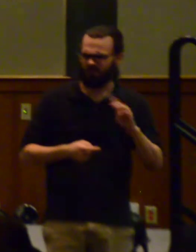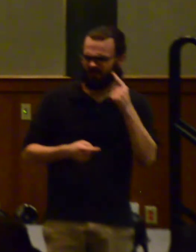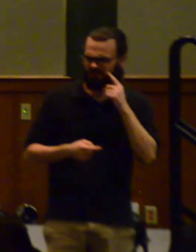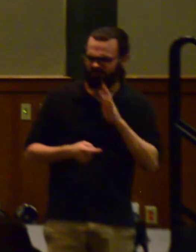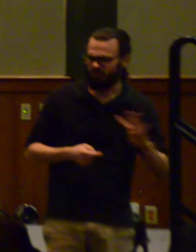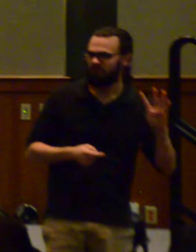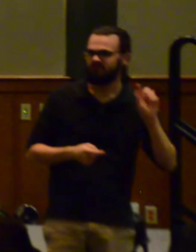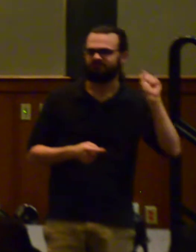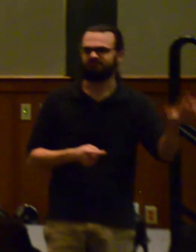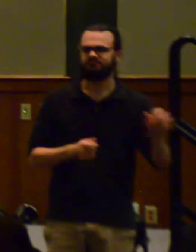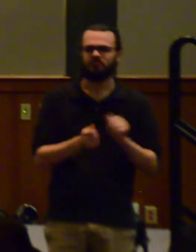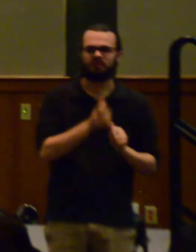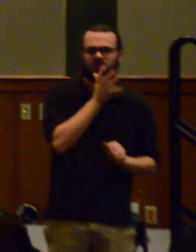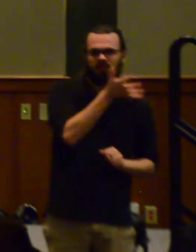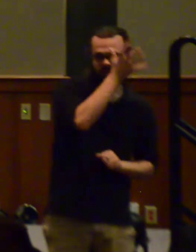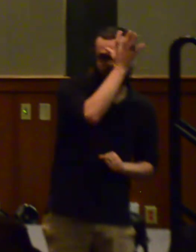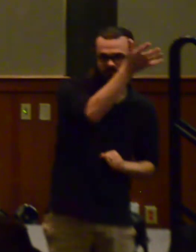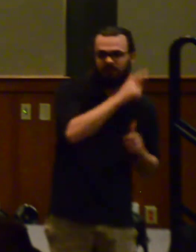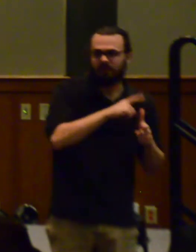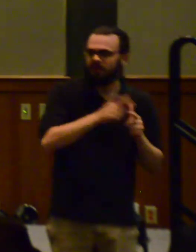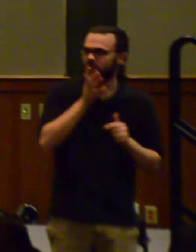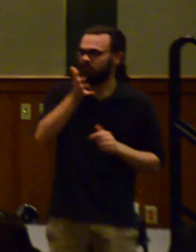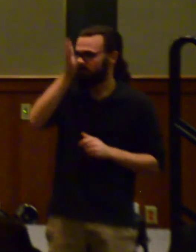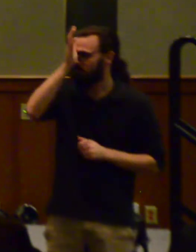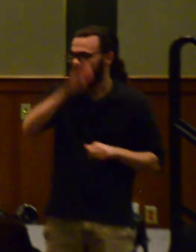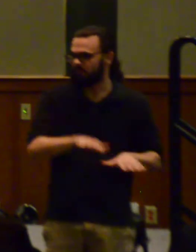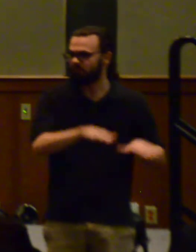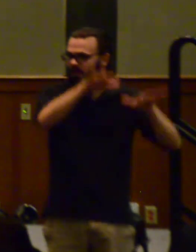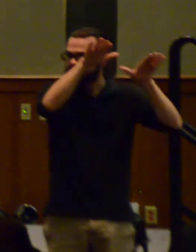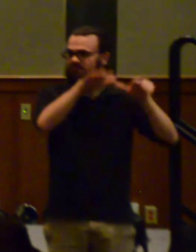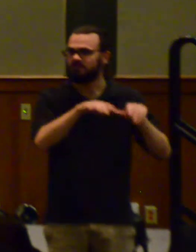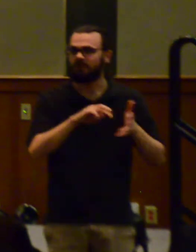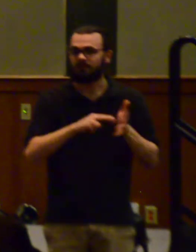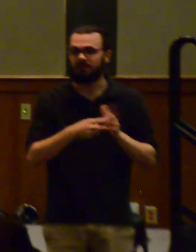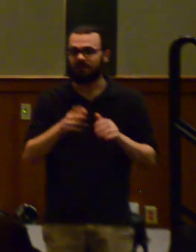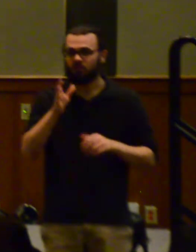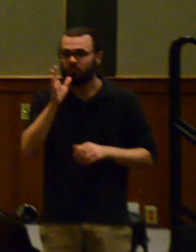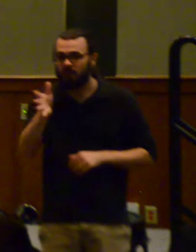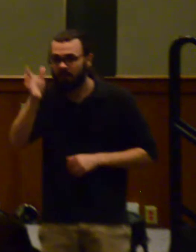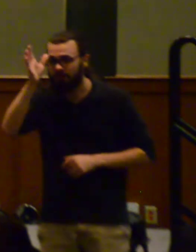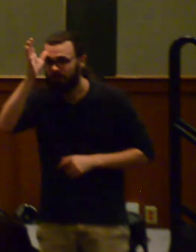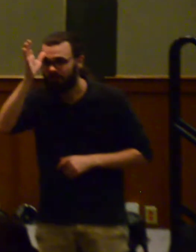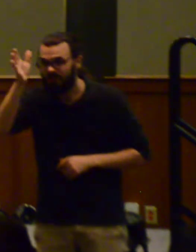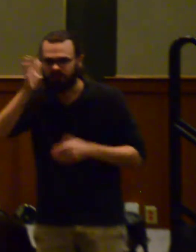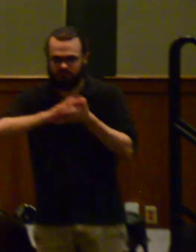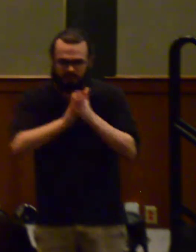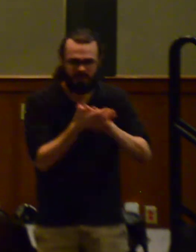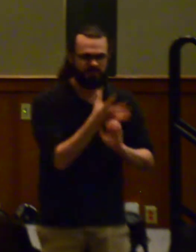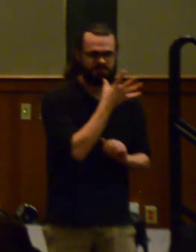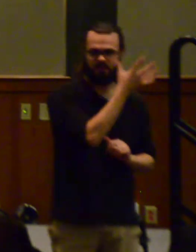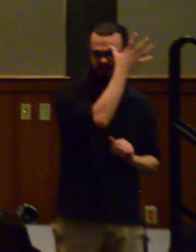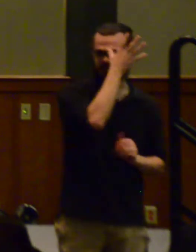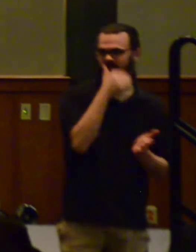And they raised her for most of their life. So they had to sacrifice being grandparents and how to be parents again. And we grew up